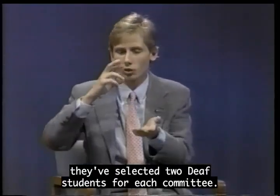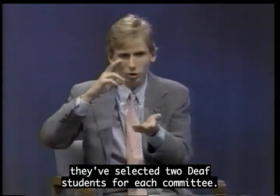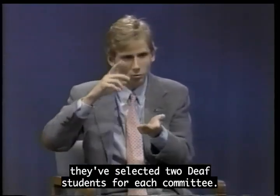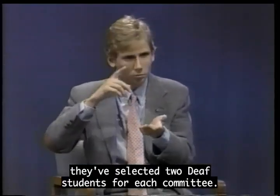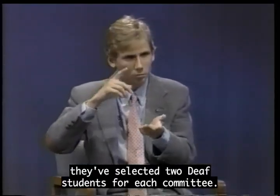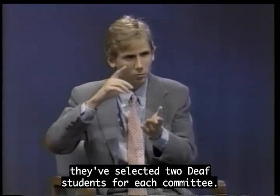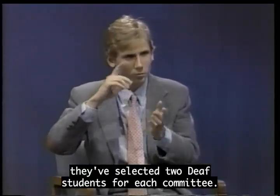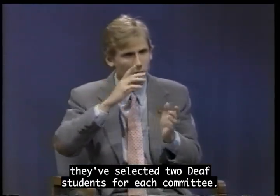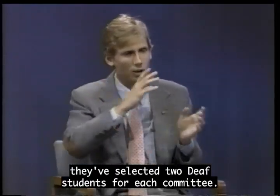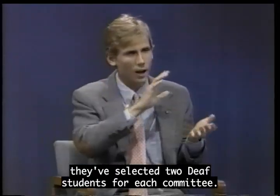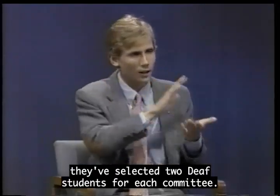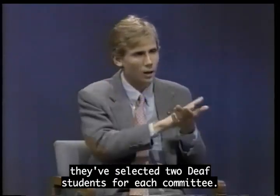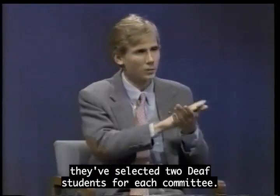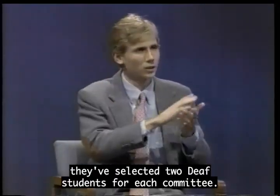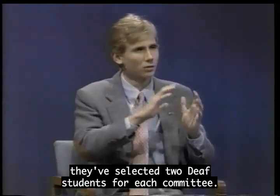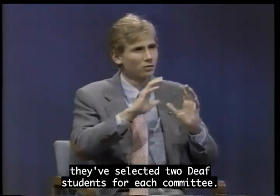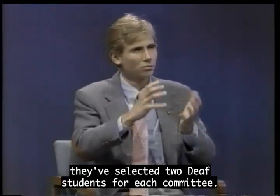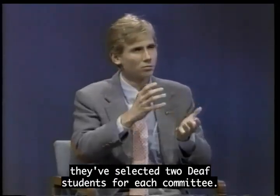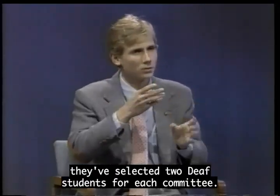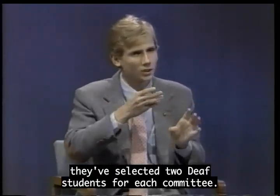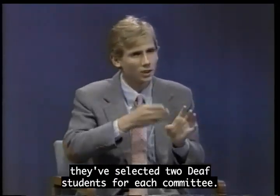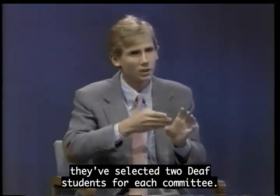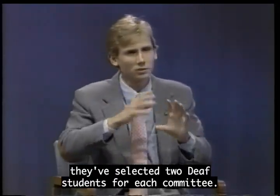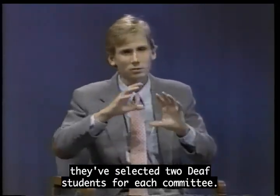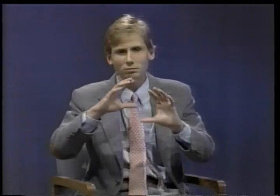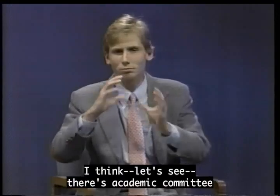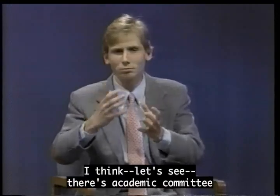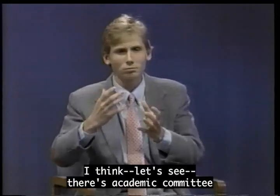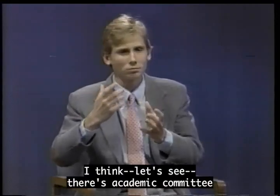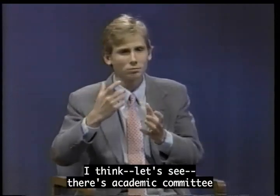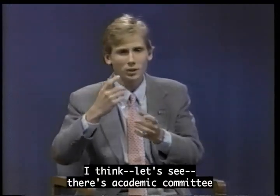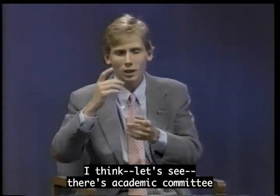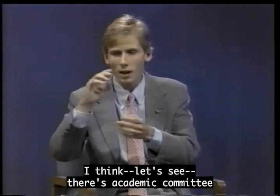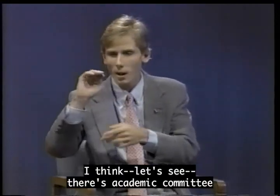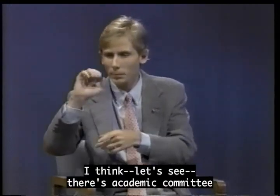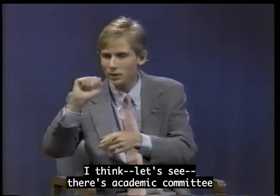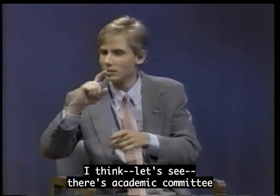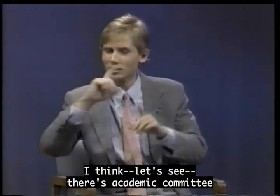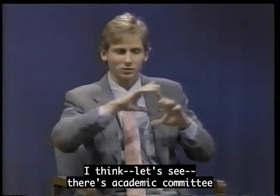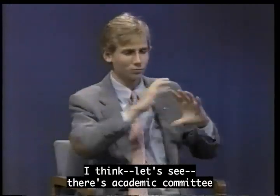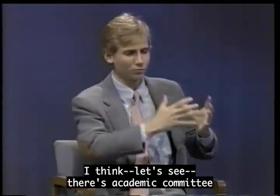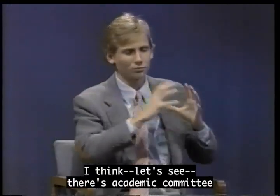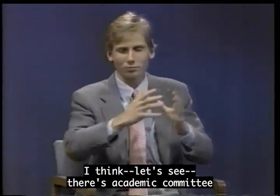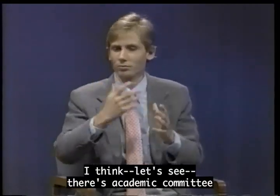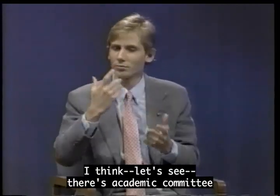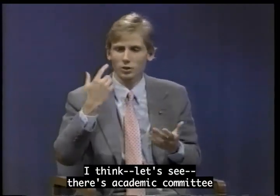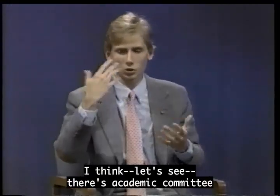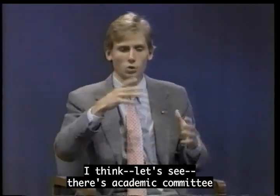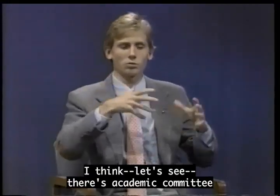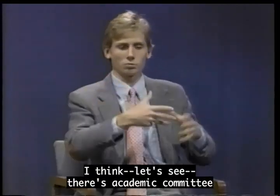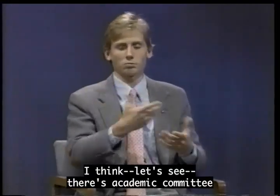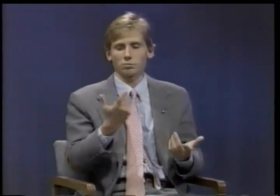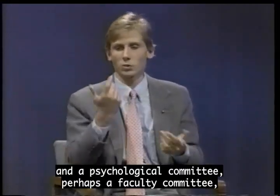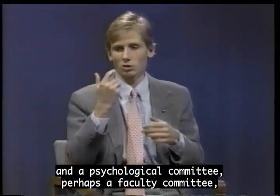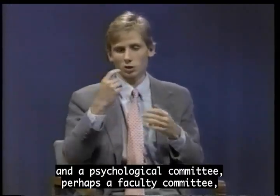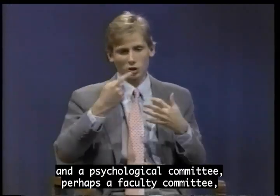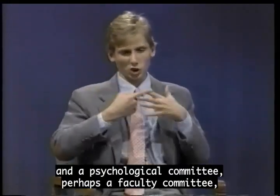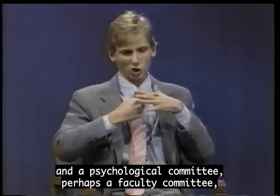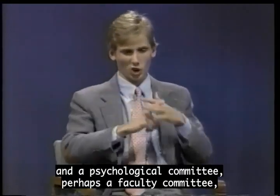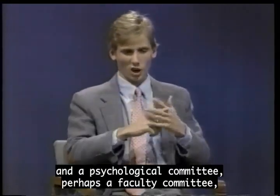for each committee. I think, let's see, there's academic committee and a psychological committee, perhaps a faculty committee,